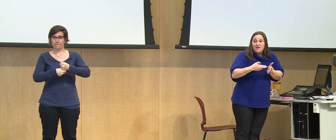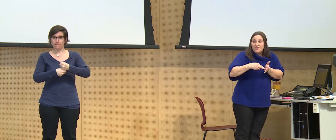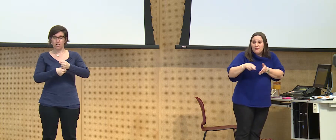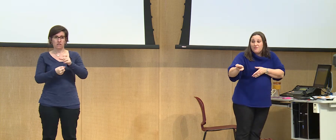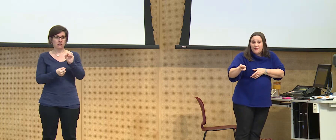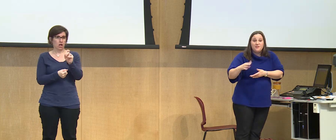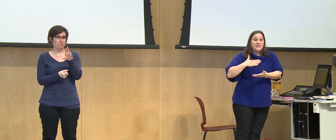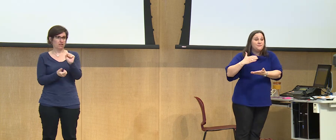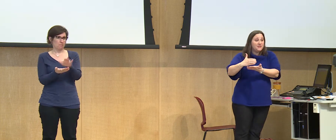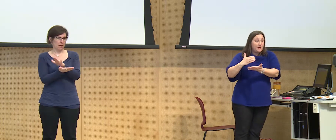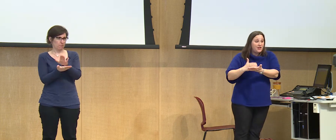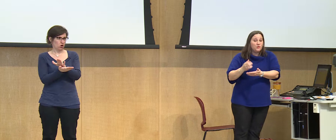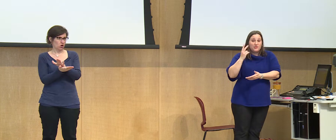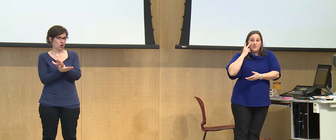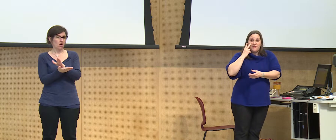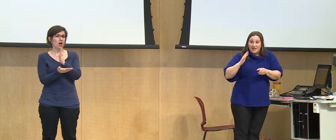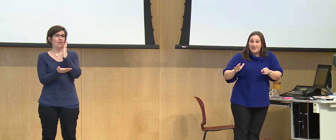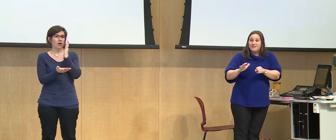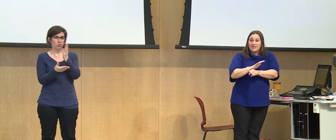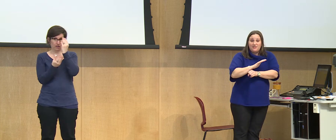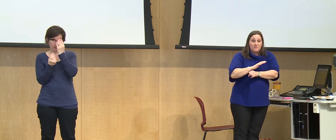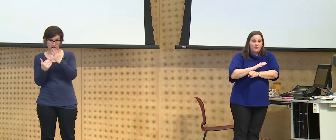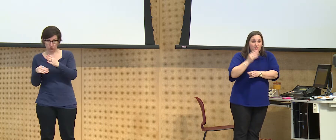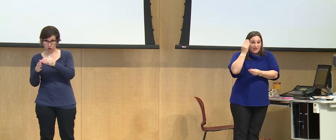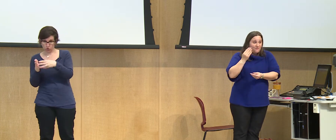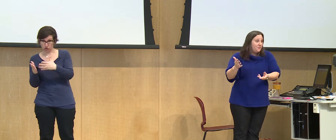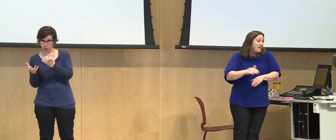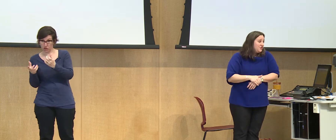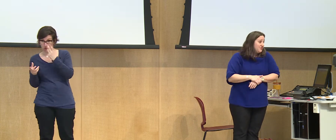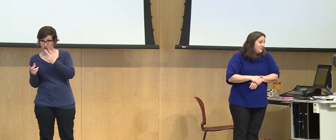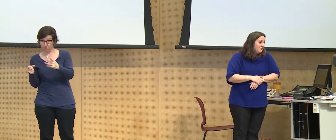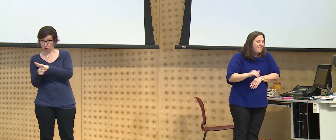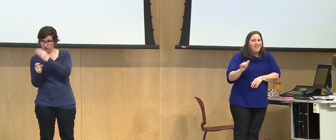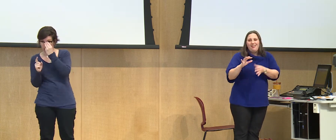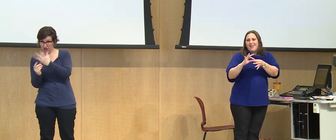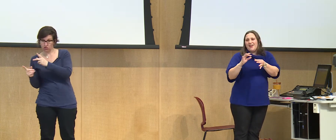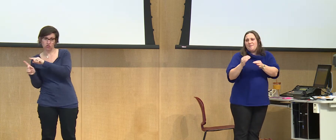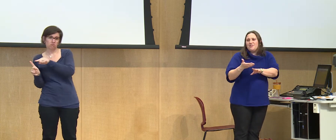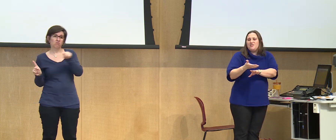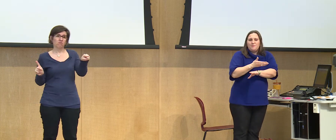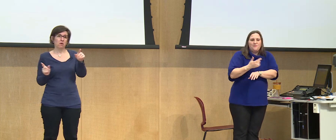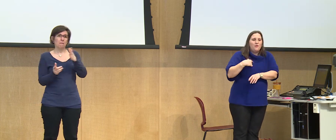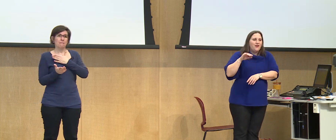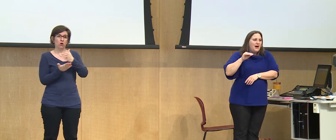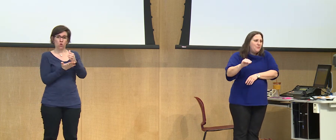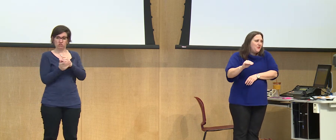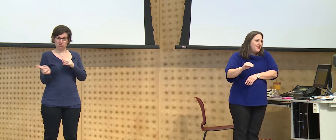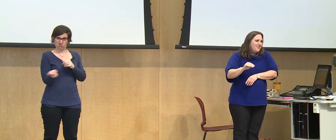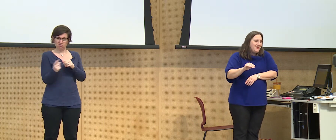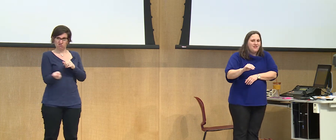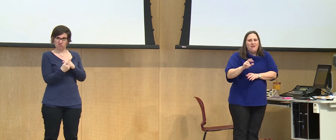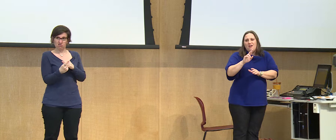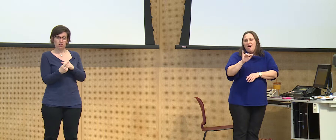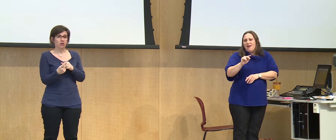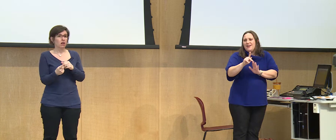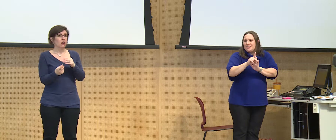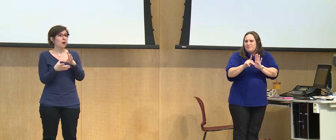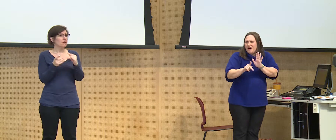that refers them to my courses so they can see the full information. Like I mentioned before, I put in the RIT